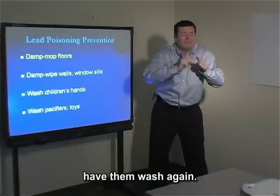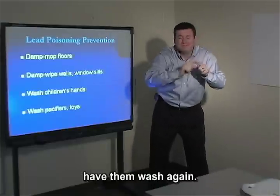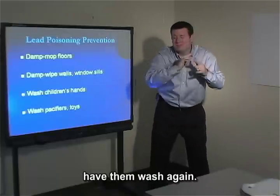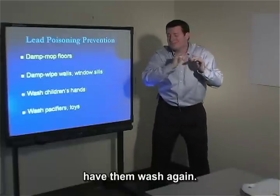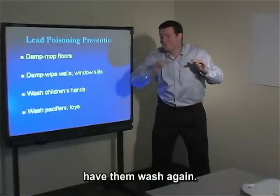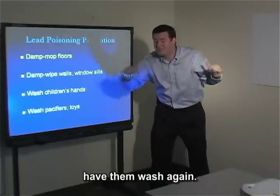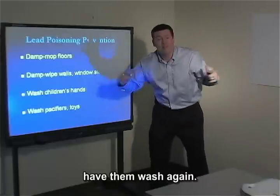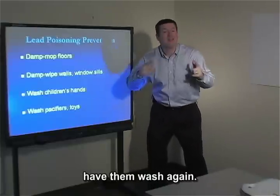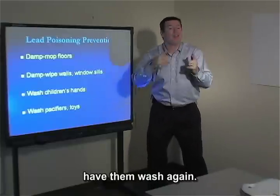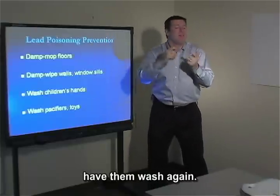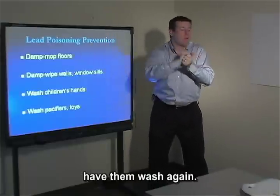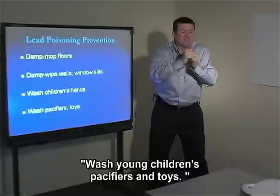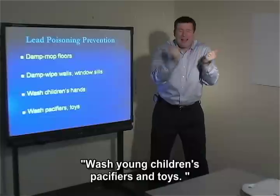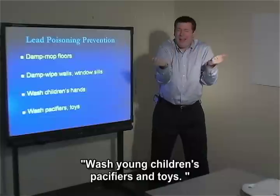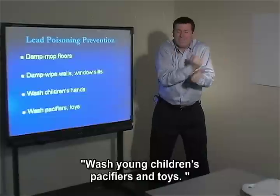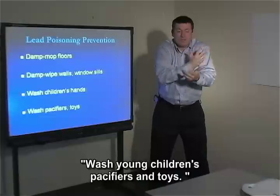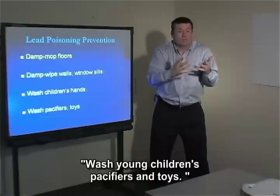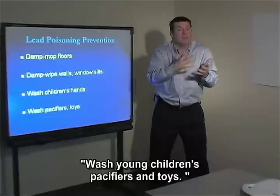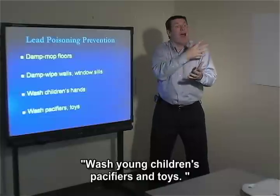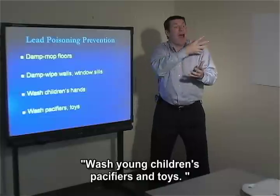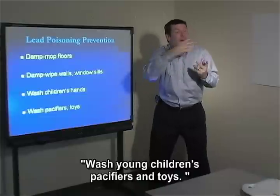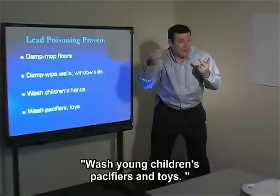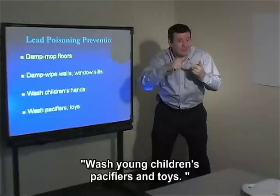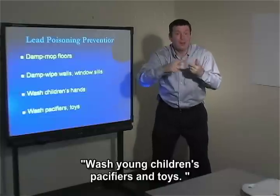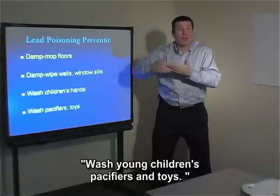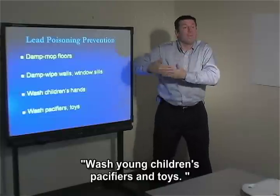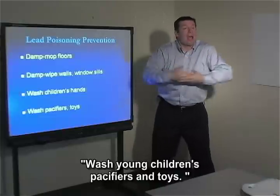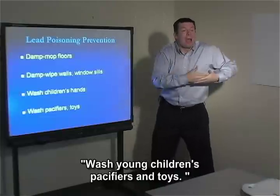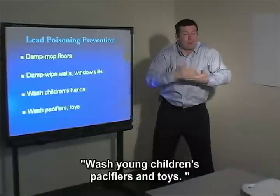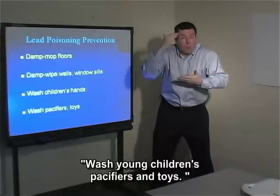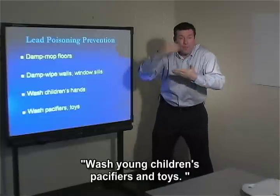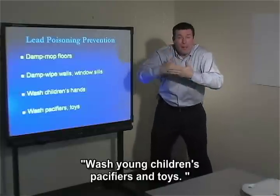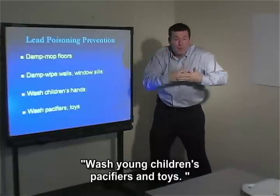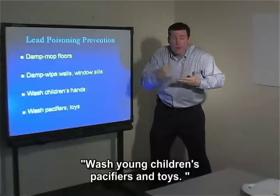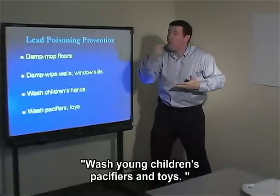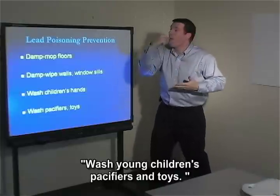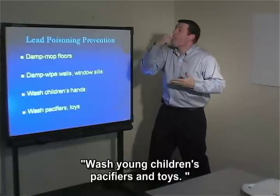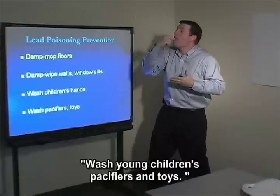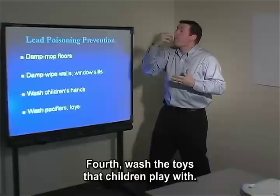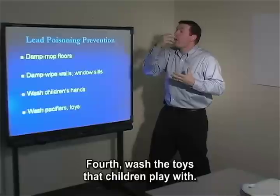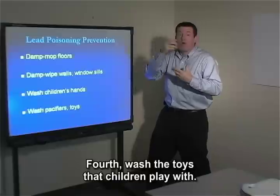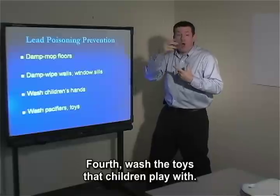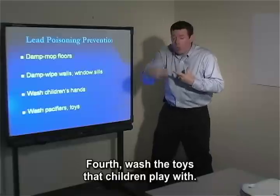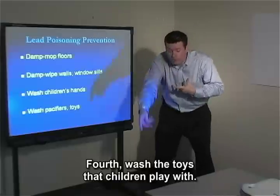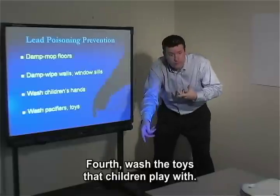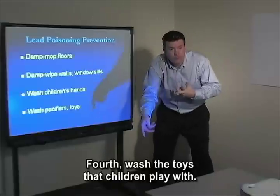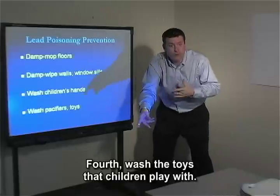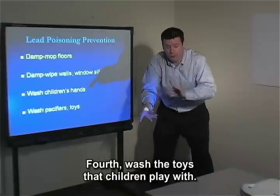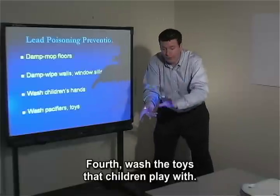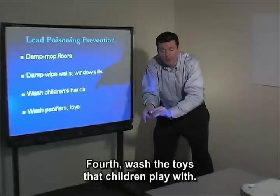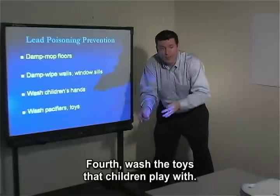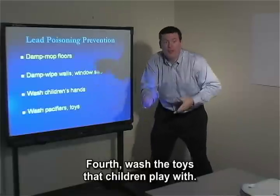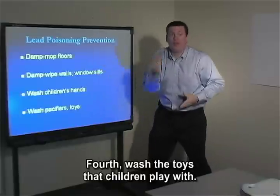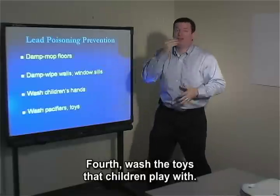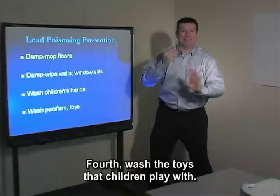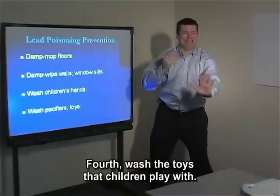wash again. Wash young children s pacifiers and toys. Fourth, wash the toys that children play with.